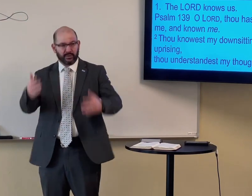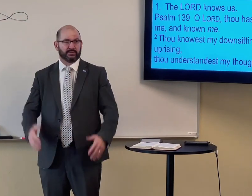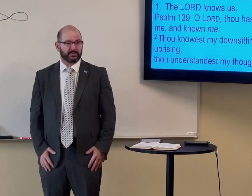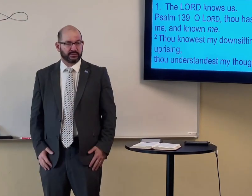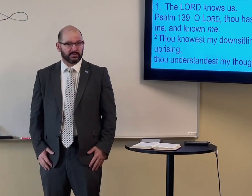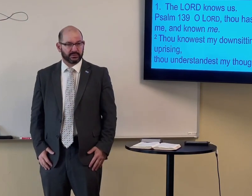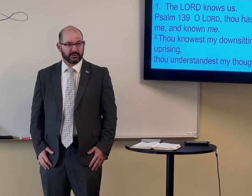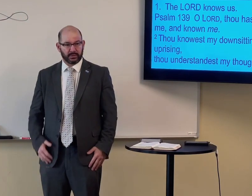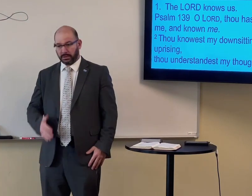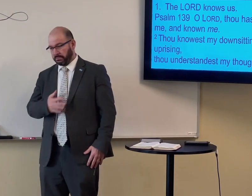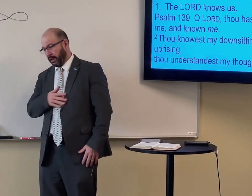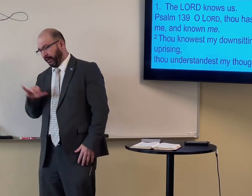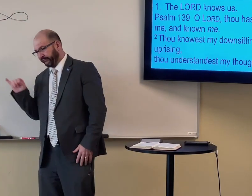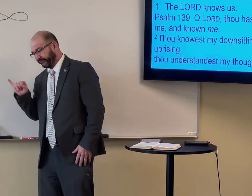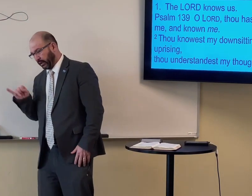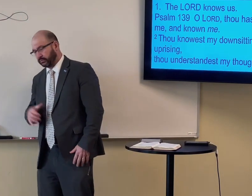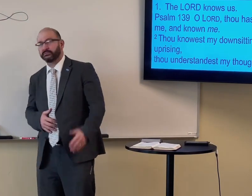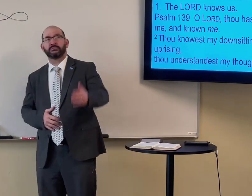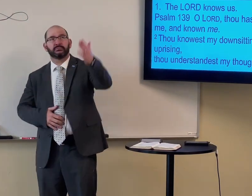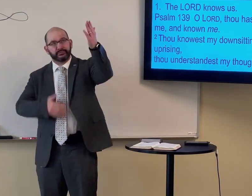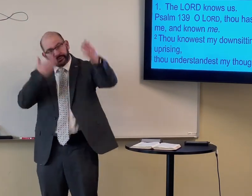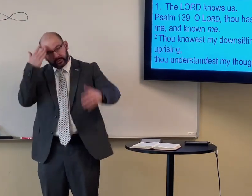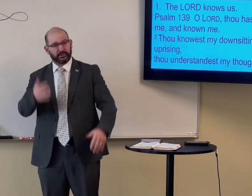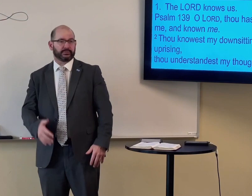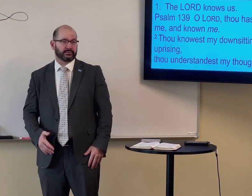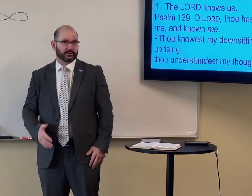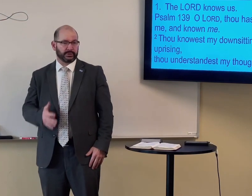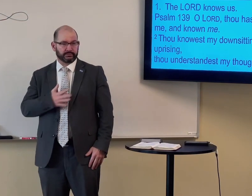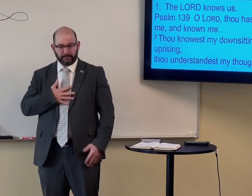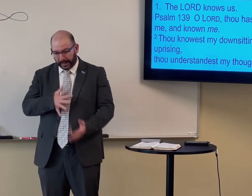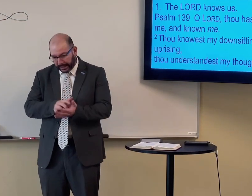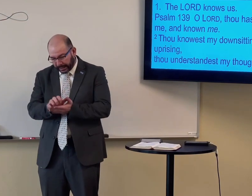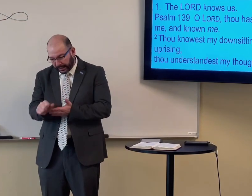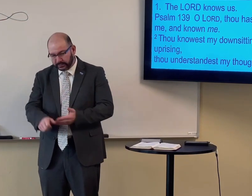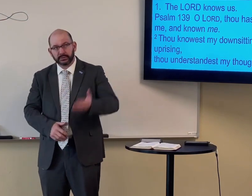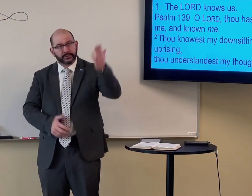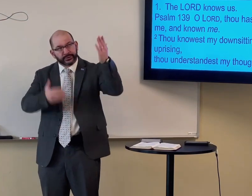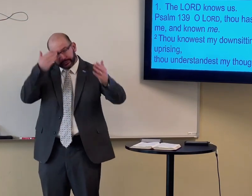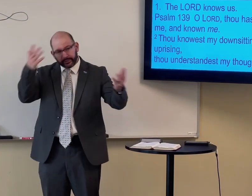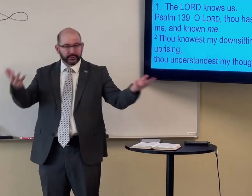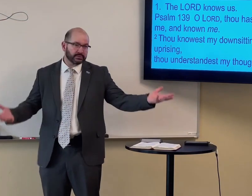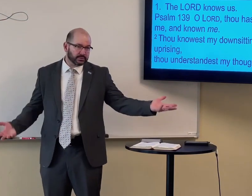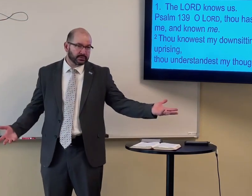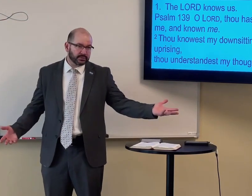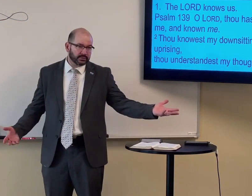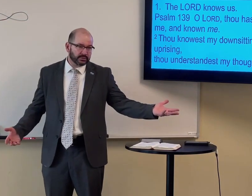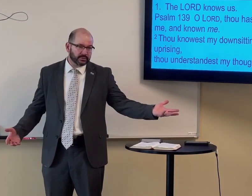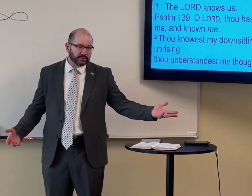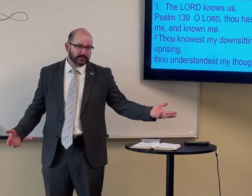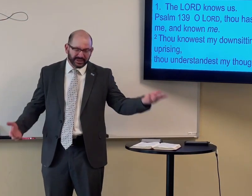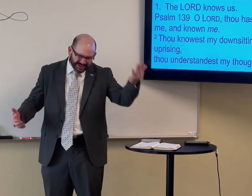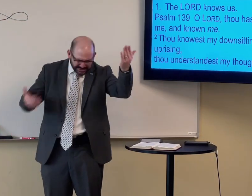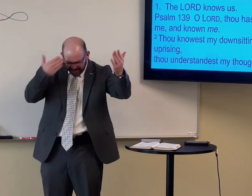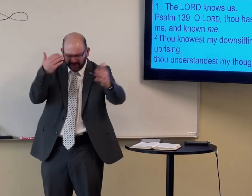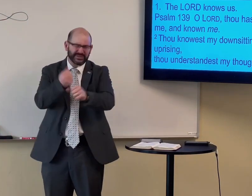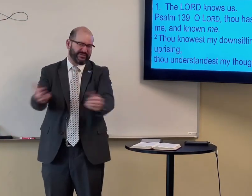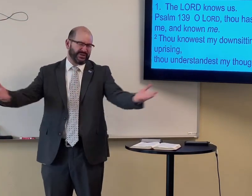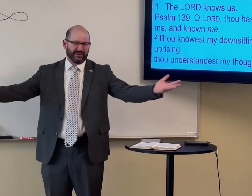He knows all of that. If I got an infection, he knows. If I have cancer, God knows, right? He